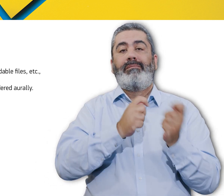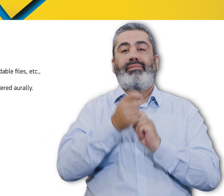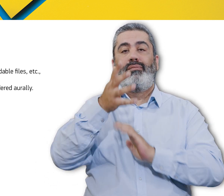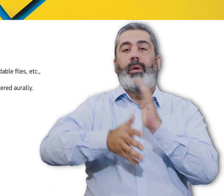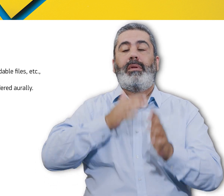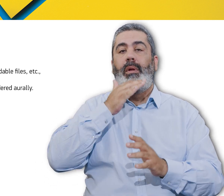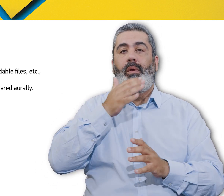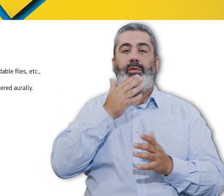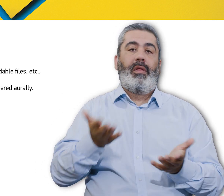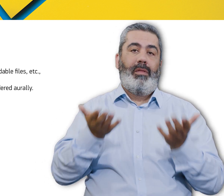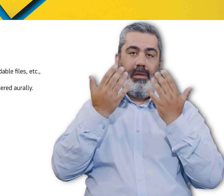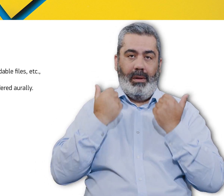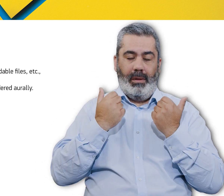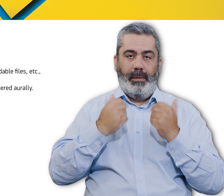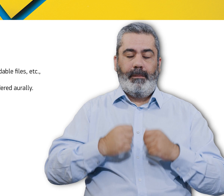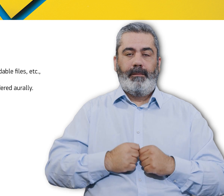reasons are not rendered orally.